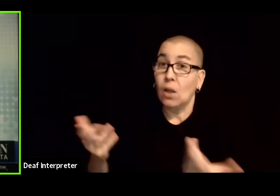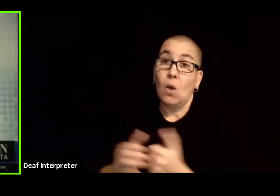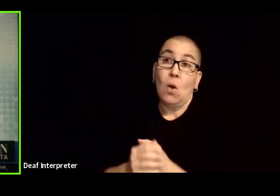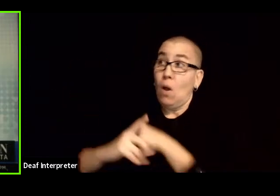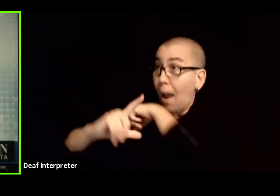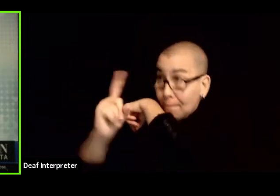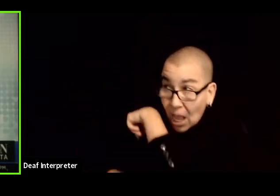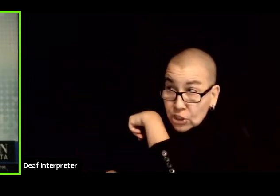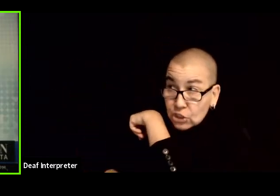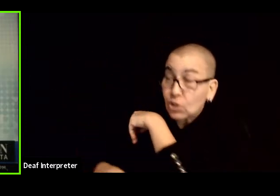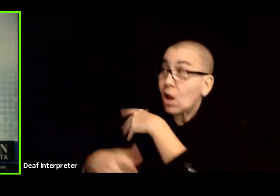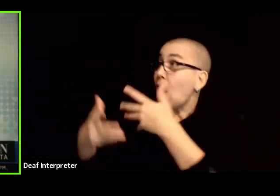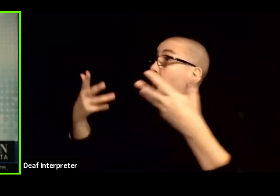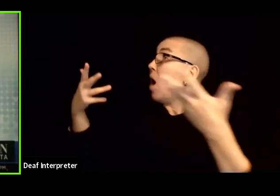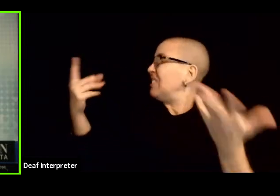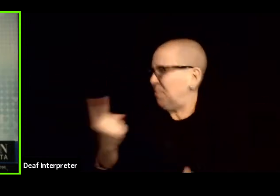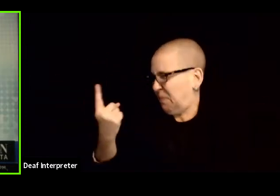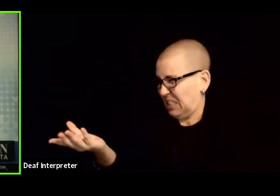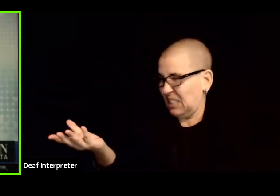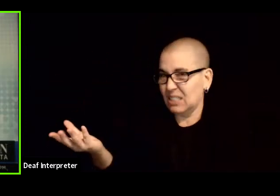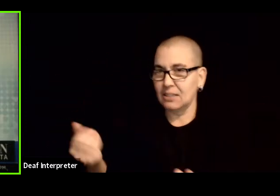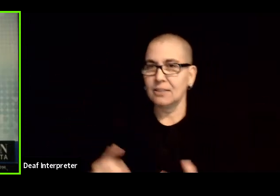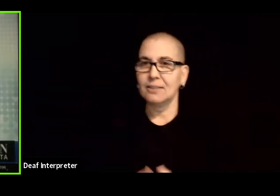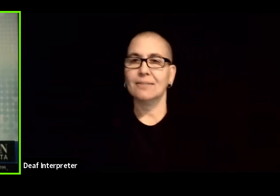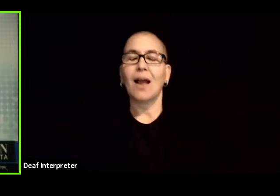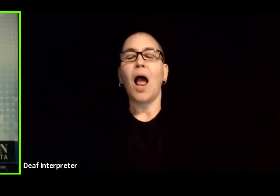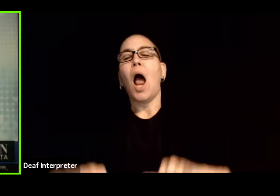the 5-point plan that we were talking about was